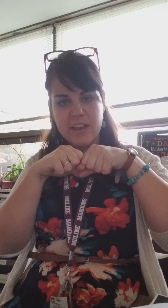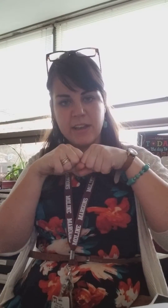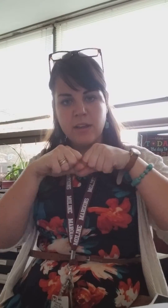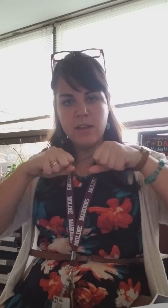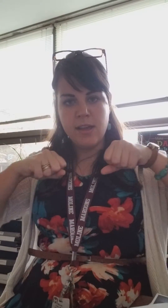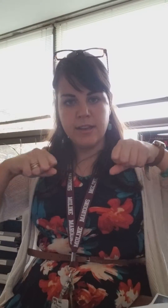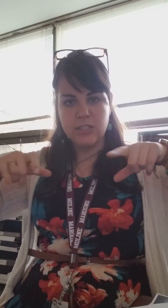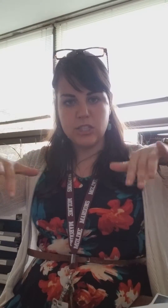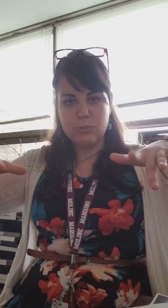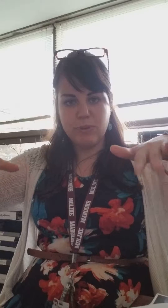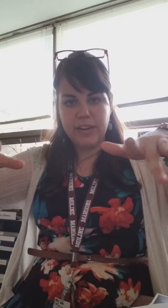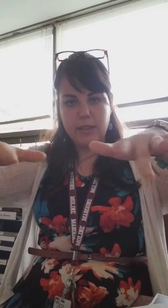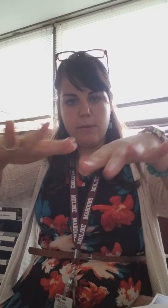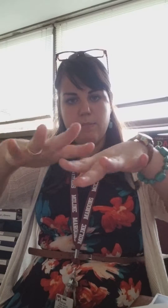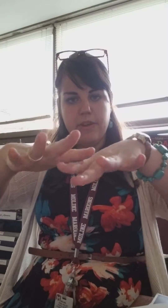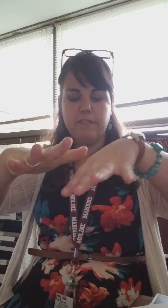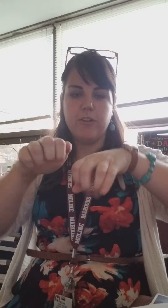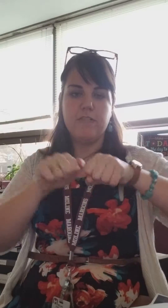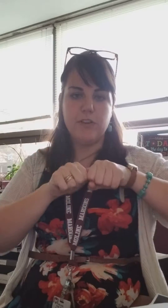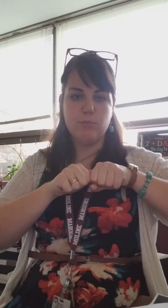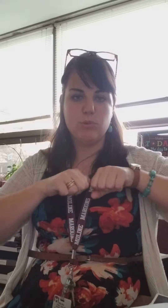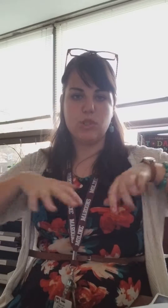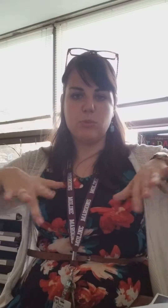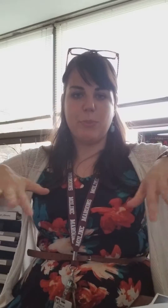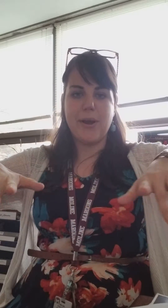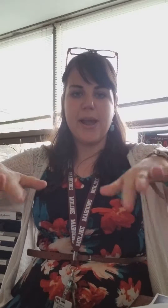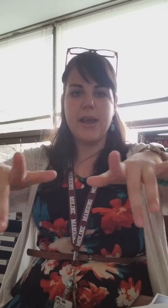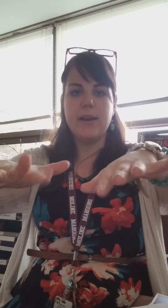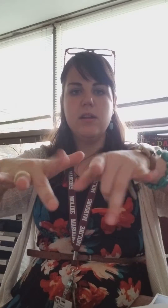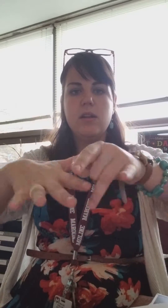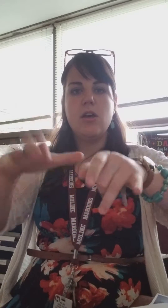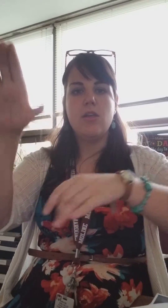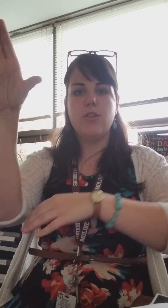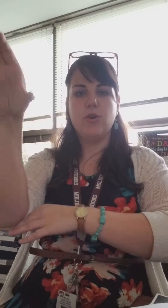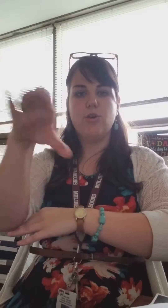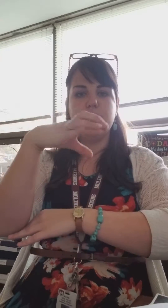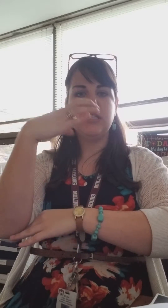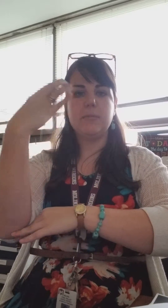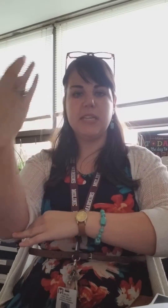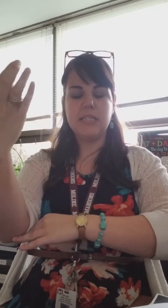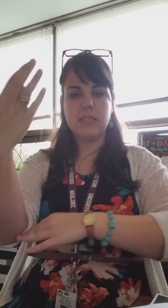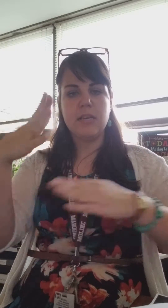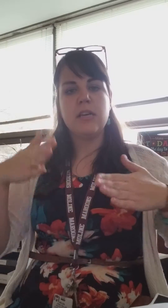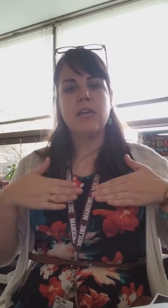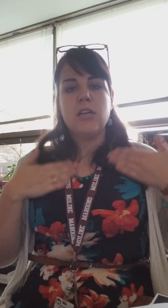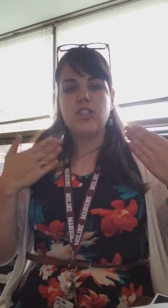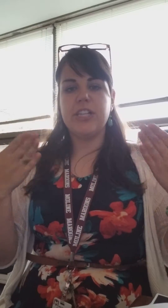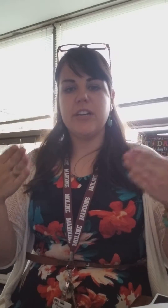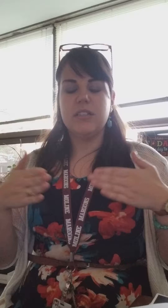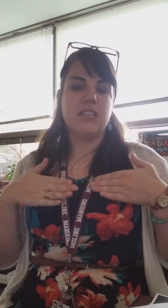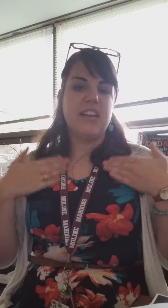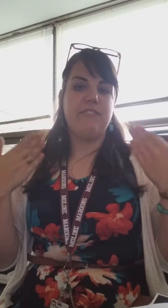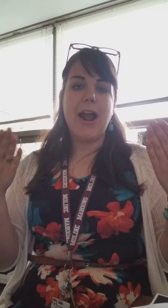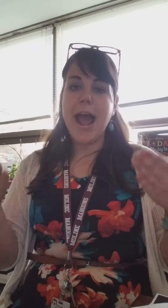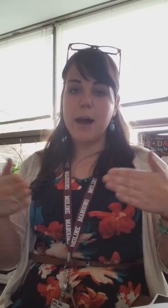something and spreading them in front of you. Spread the Christmas cheer. This is a sign for